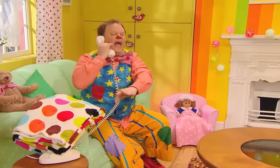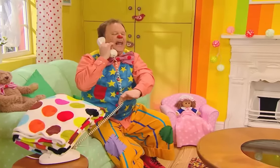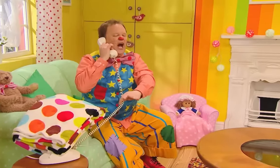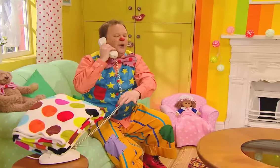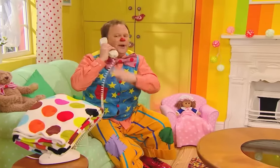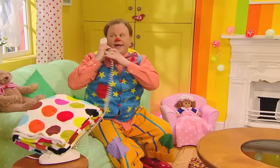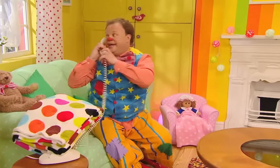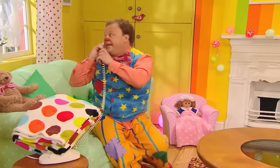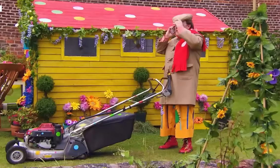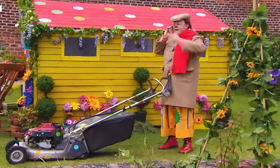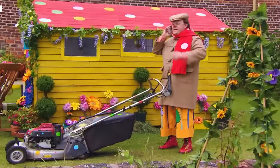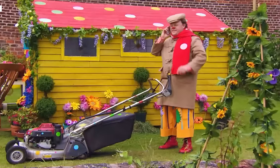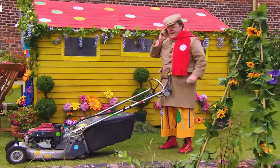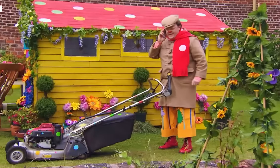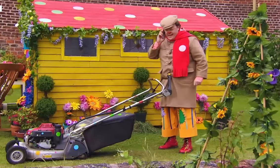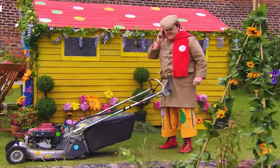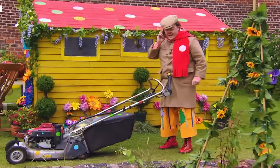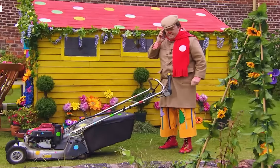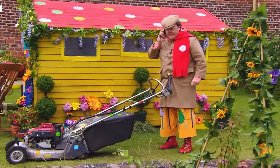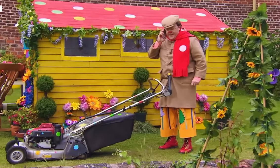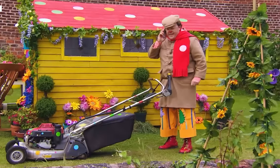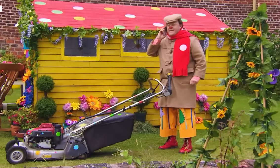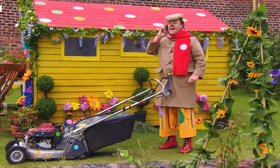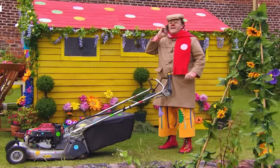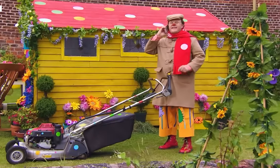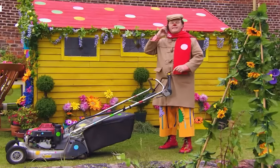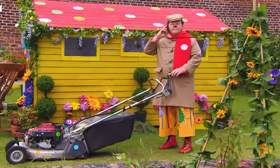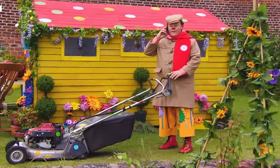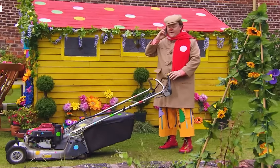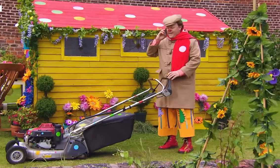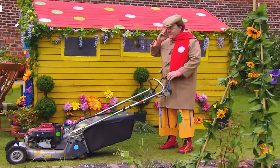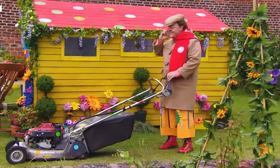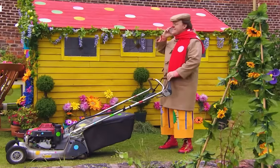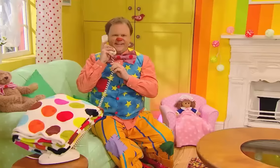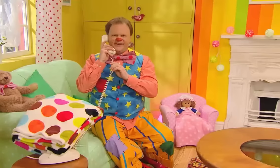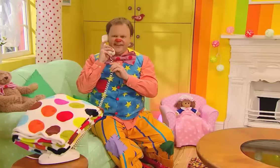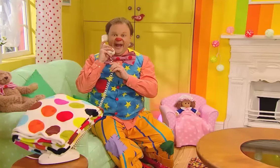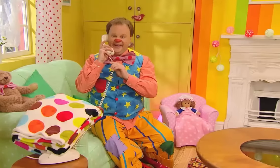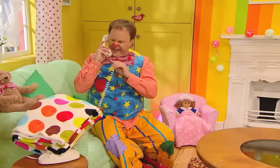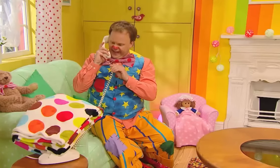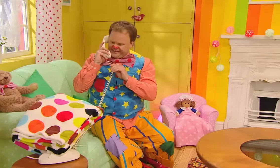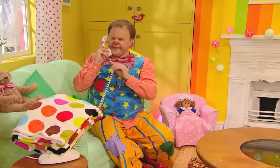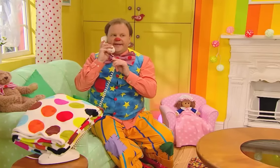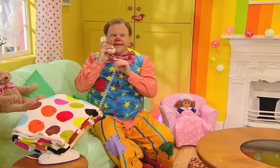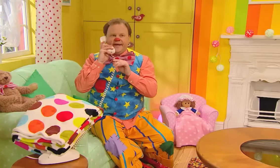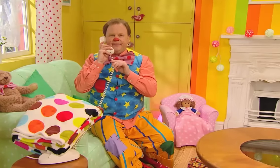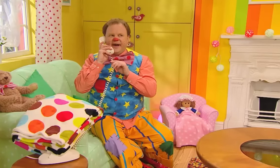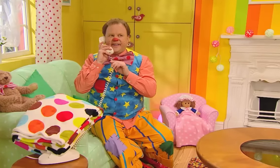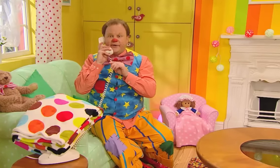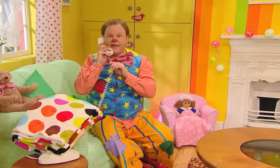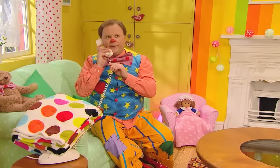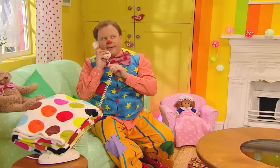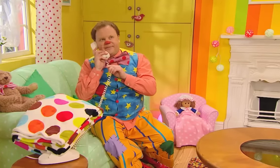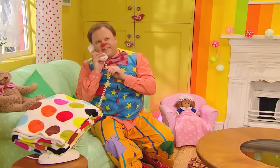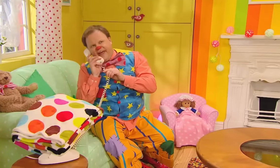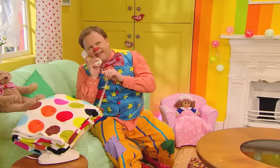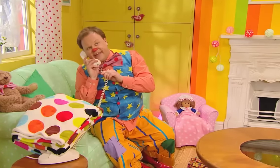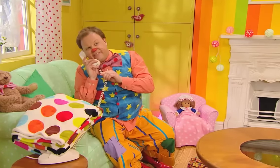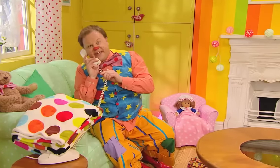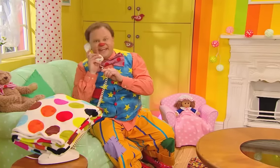Hello? Yes, Grandad Tumble here. Is that the boy? Grandad? I thought you were upstairs having a